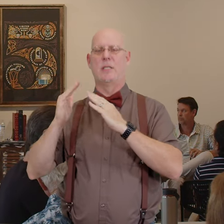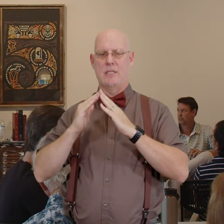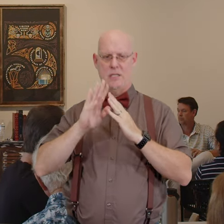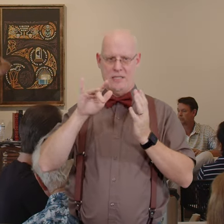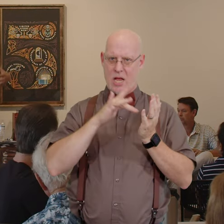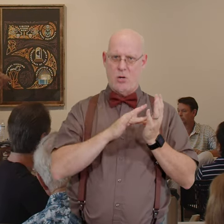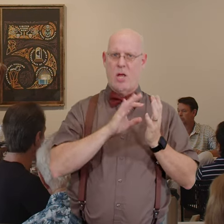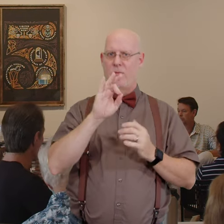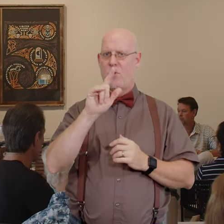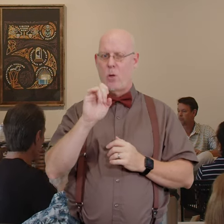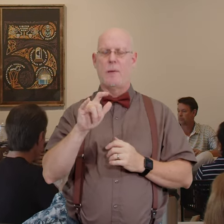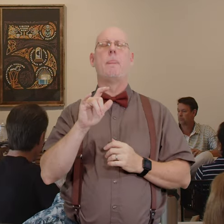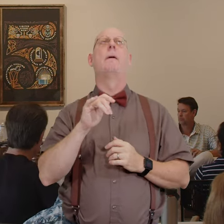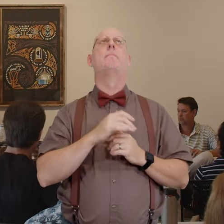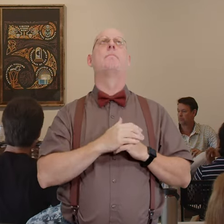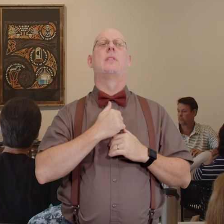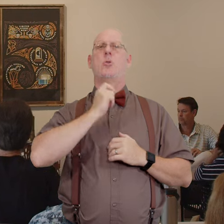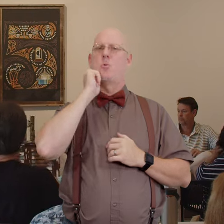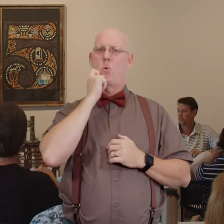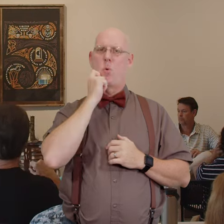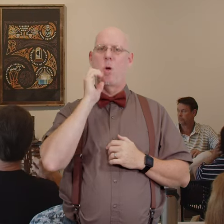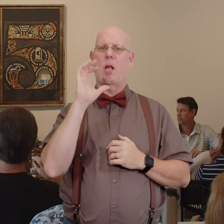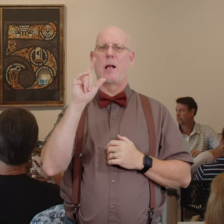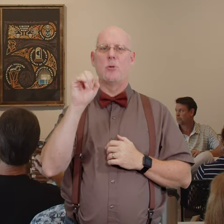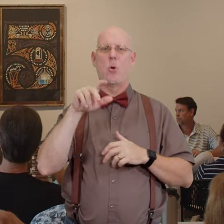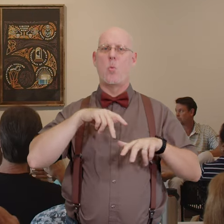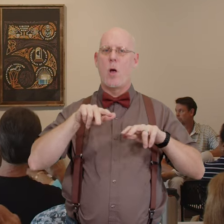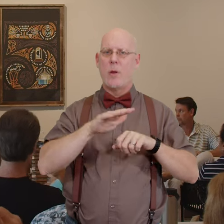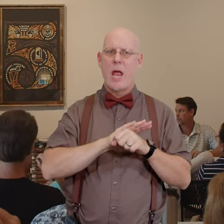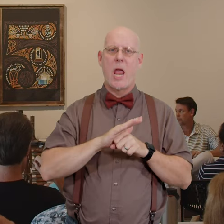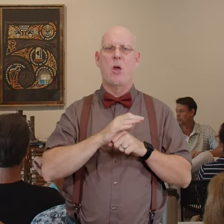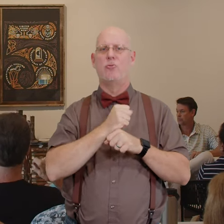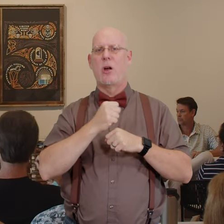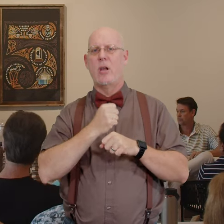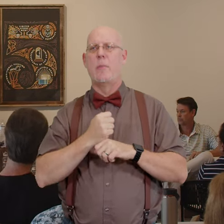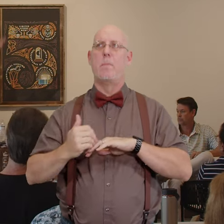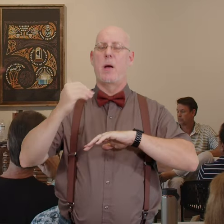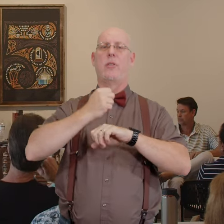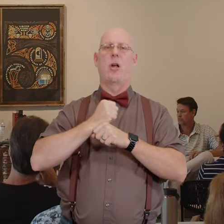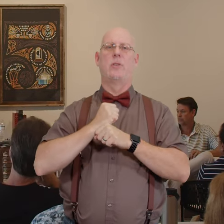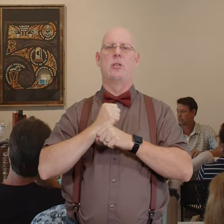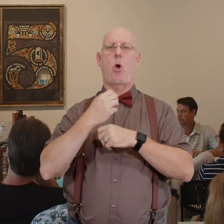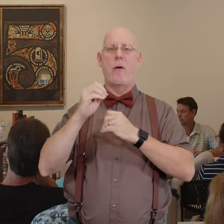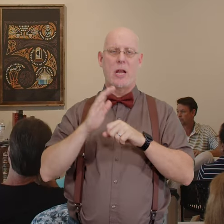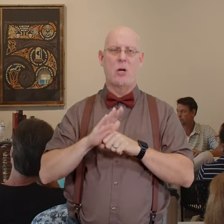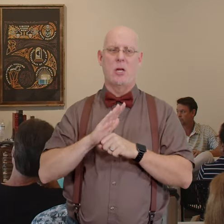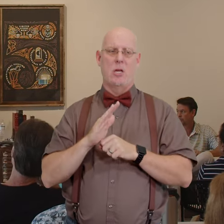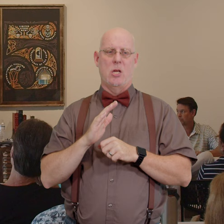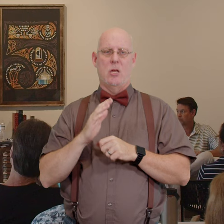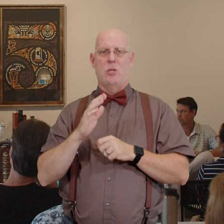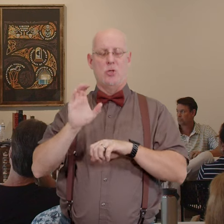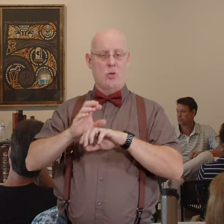Foley, but right downtown Foley, there was this really cool little cobblestone walkway area, and there was a coffee shop, and above the coffee shop was office space, and the